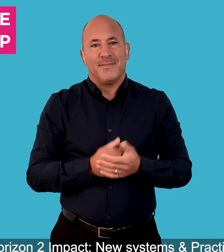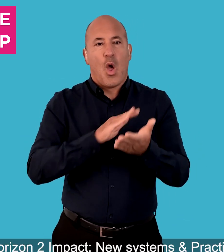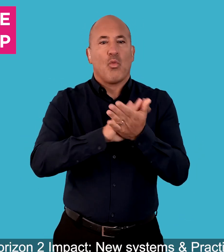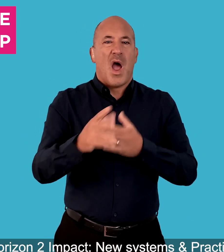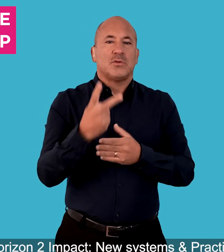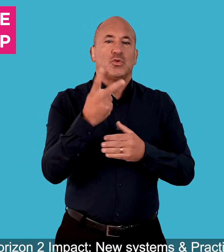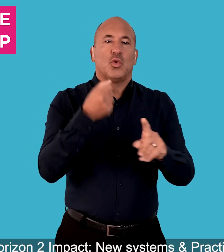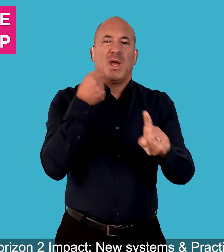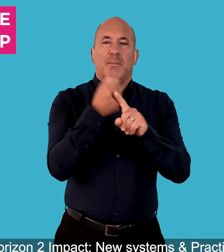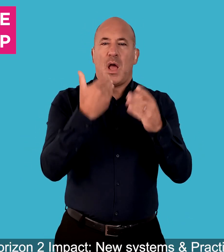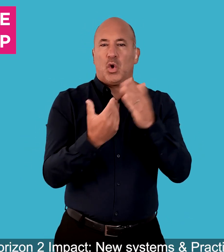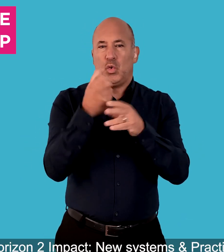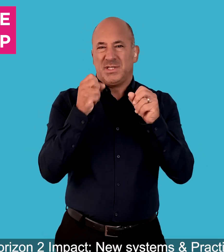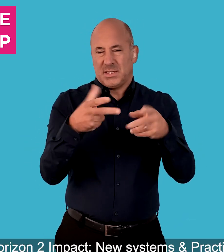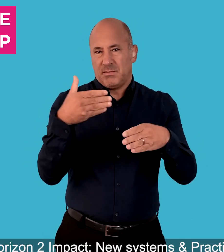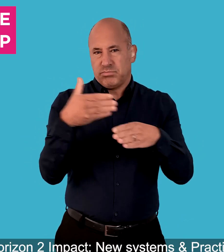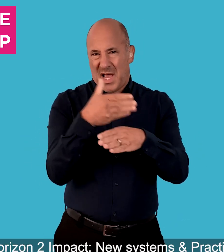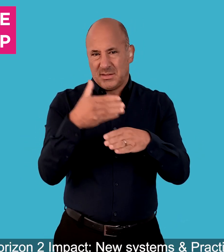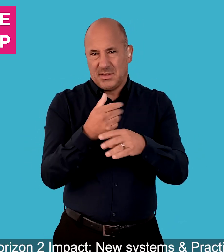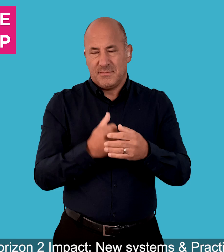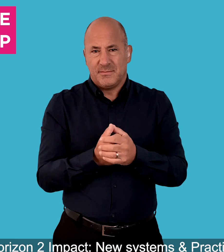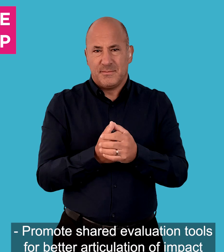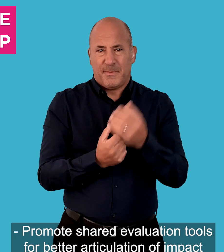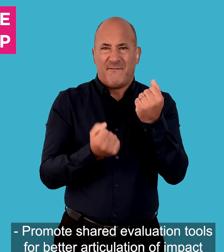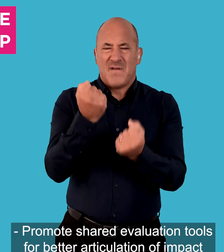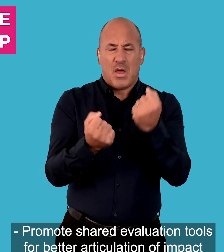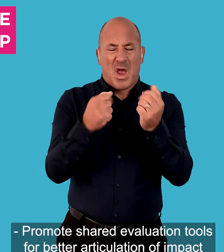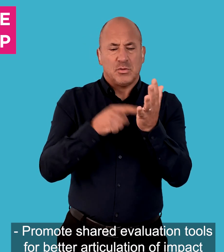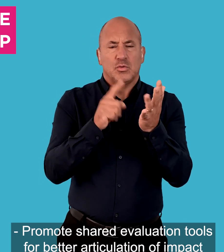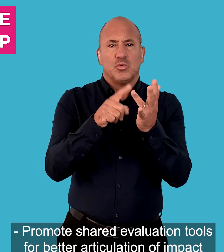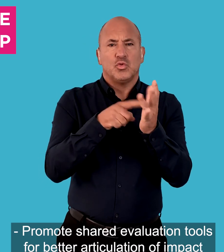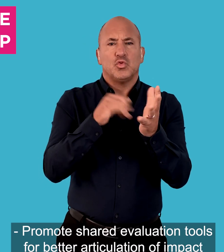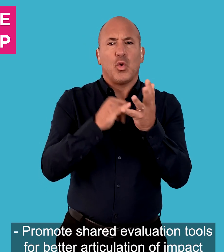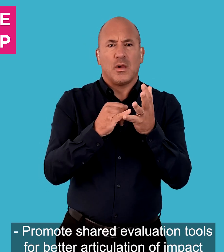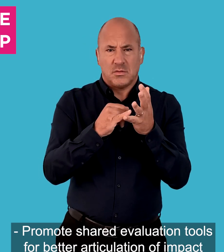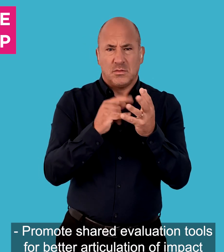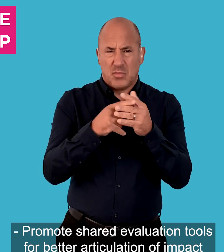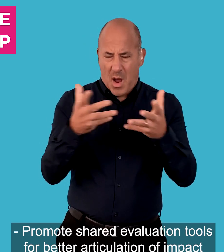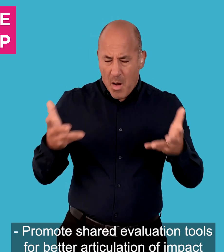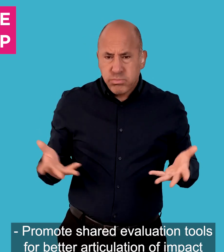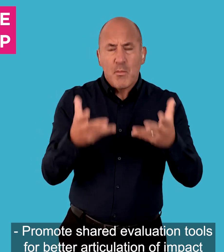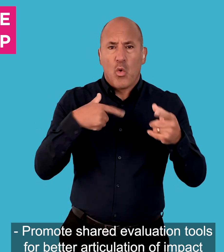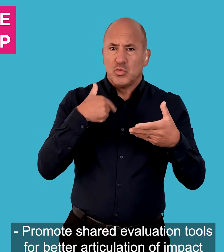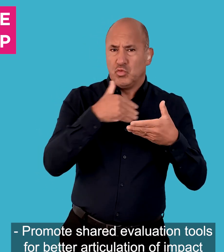embraced. Horizon 2 impact new systems and practice. Promote shared evaluation tools for